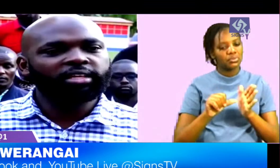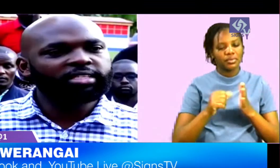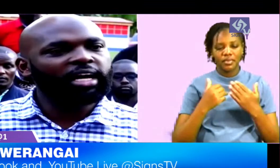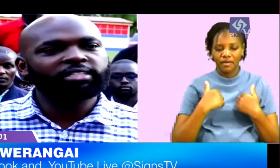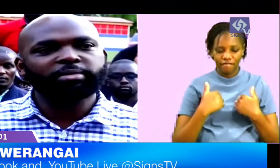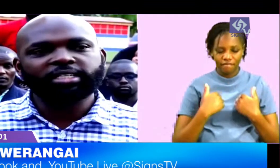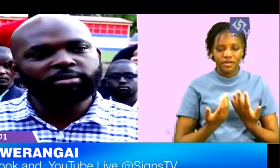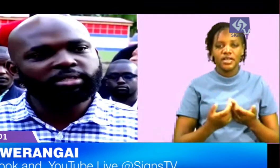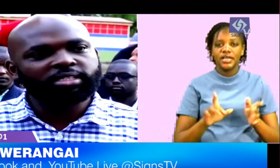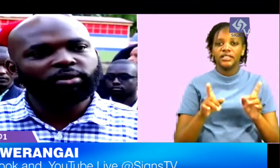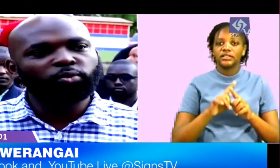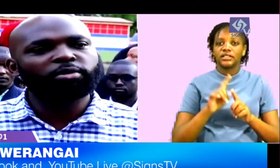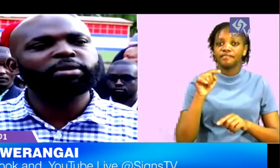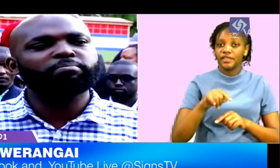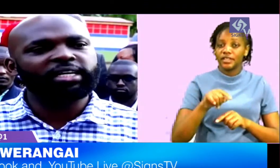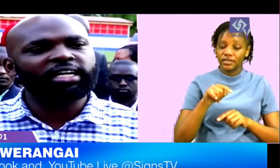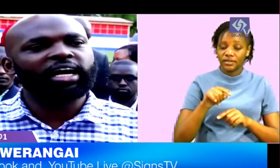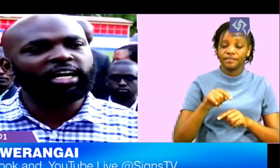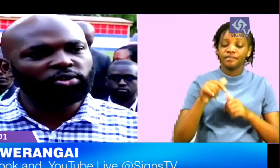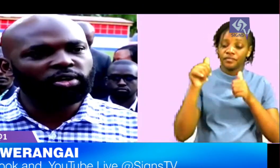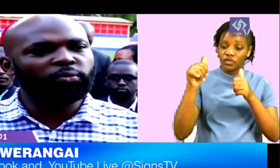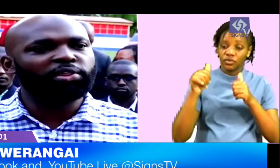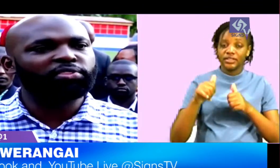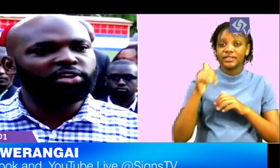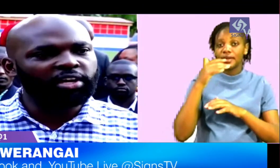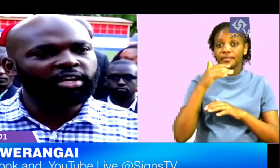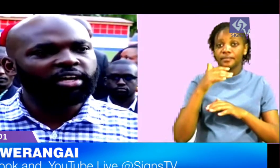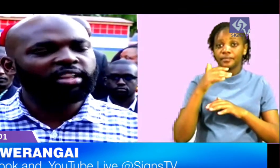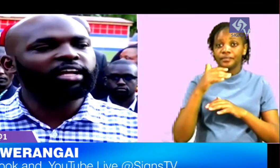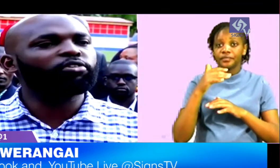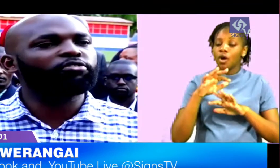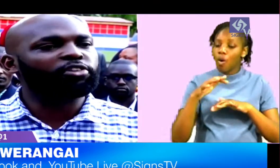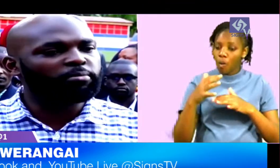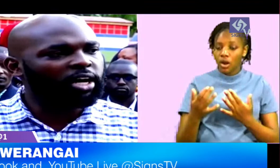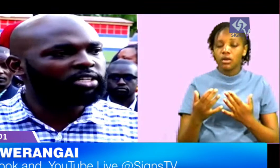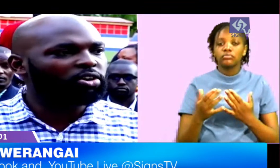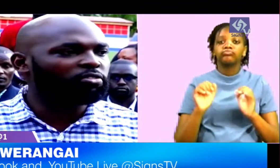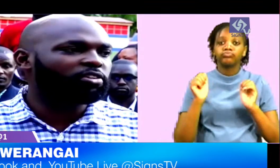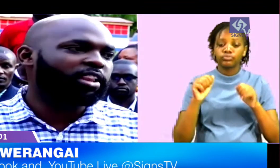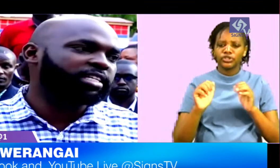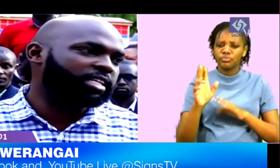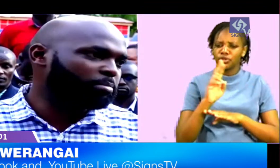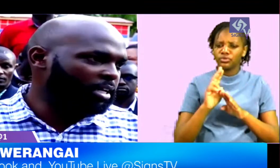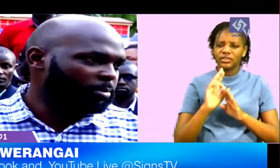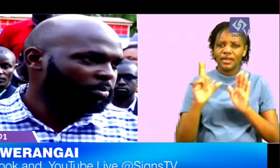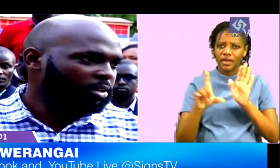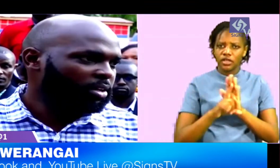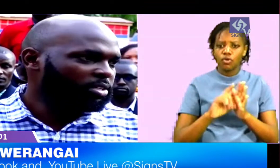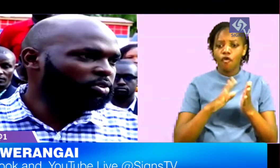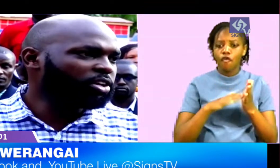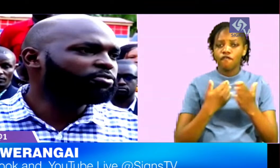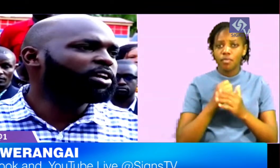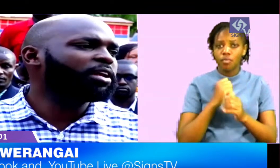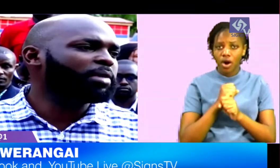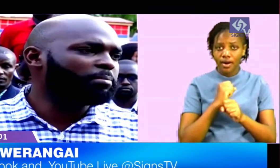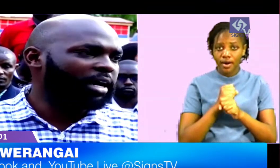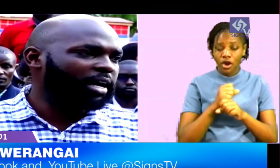These ultimatums would be better handled within the legal frameworks of the assembly. So if any member